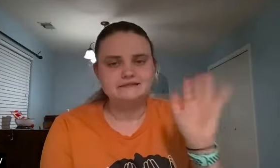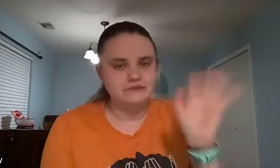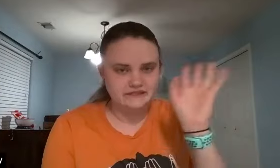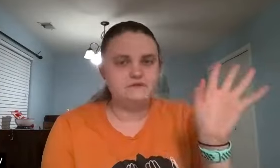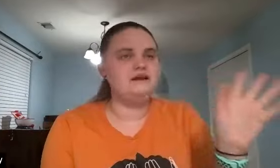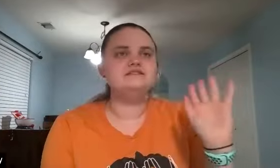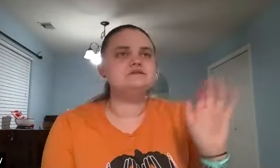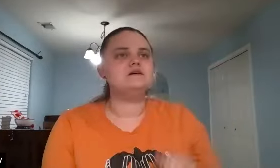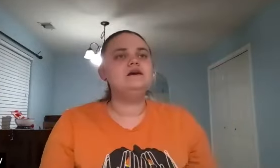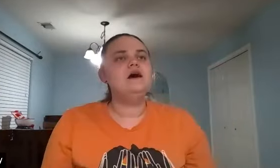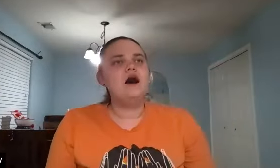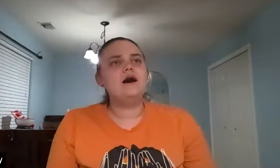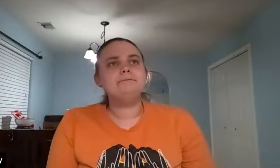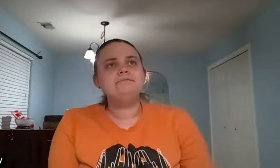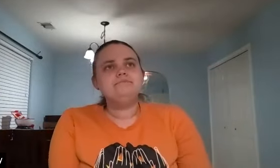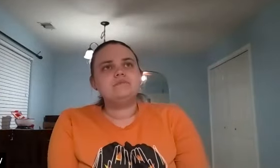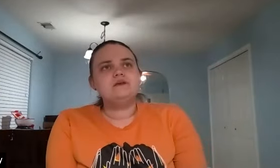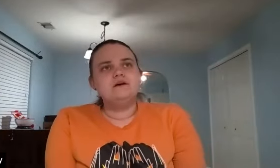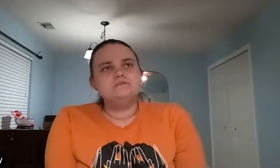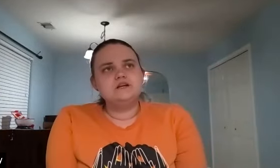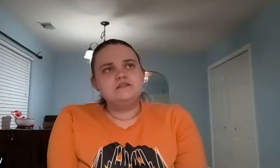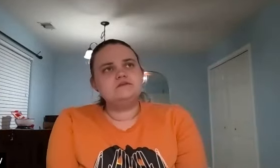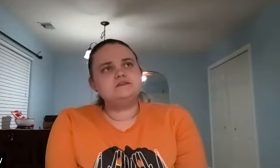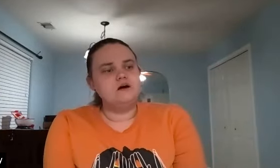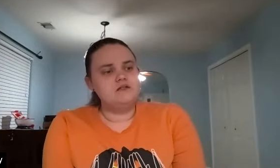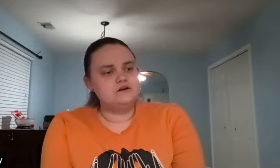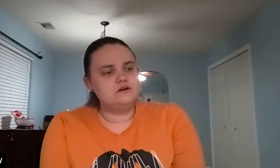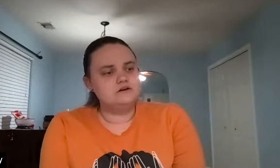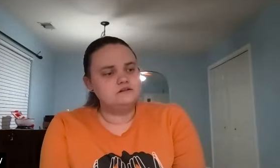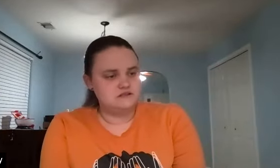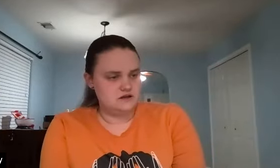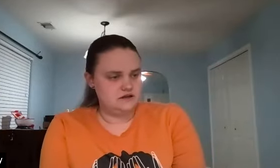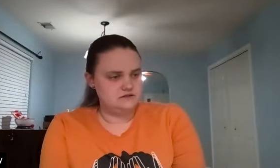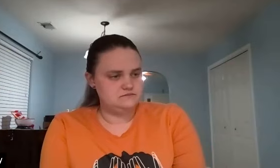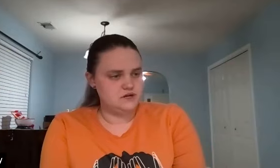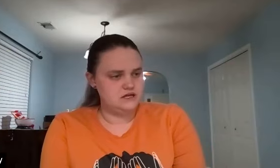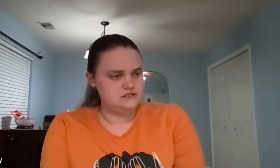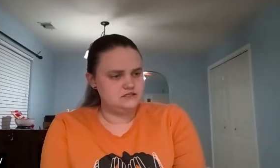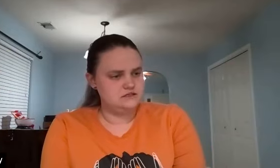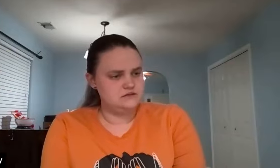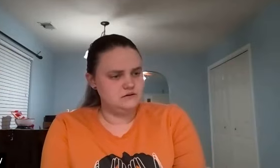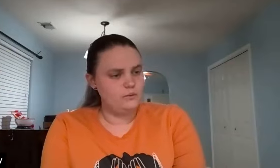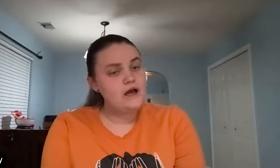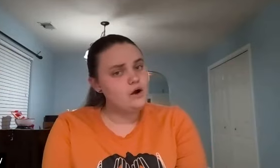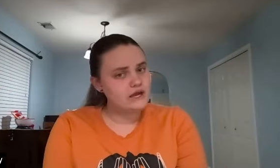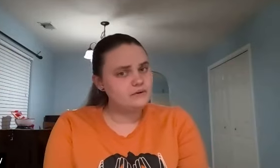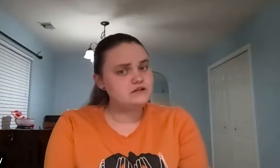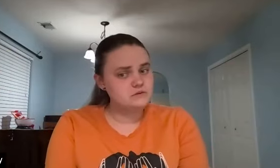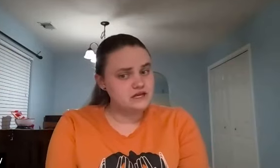we need the rain, so it's good. Trying to think of some other signs, but well, okay, here's what we can